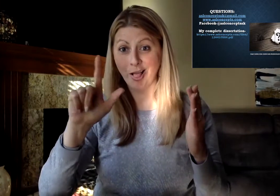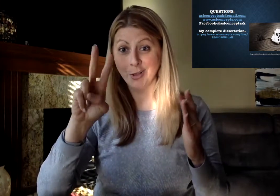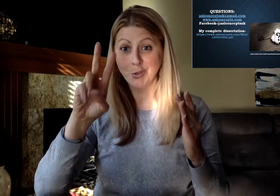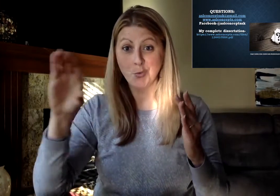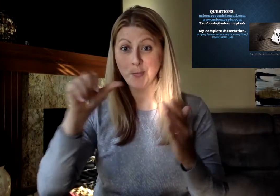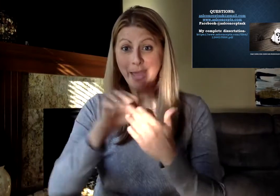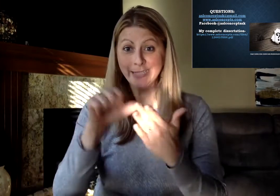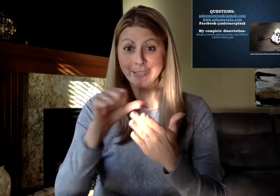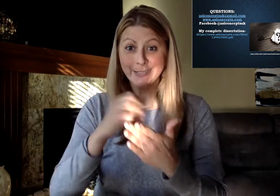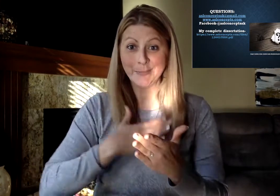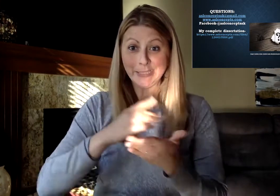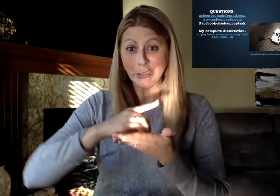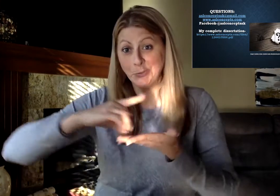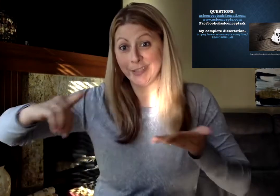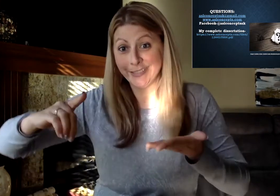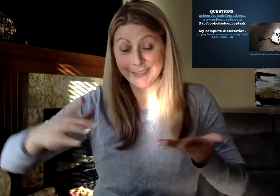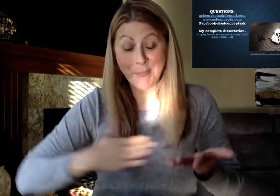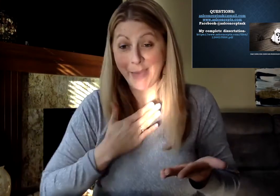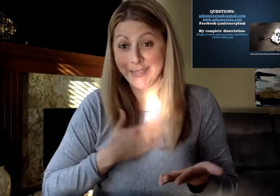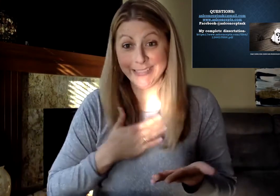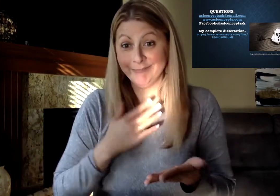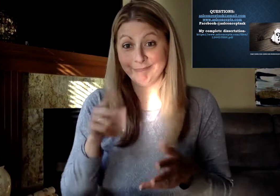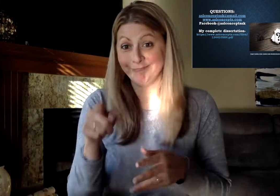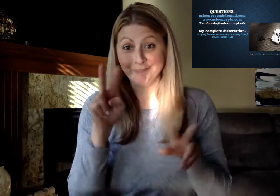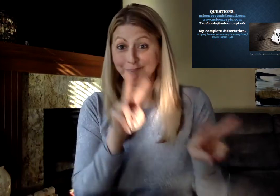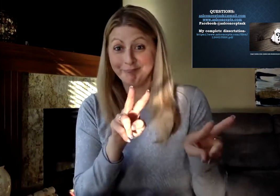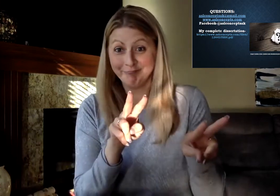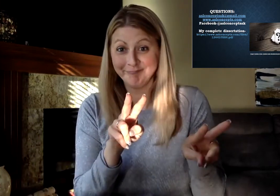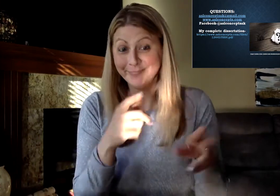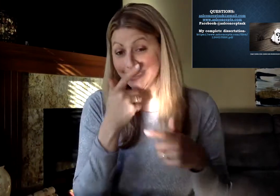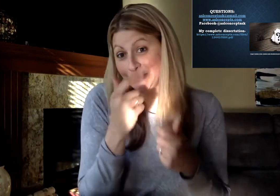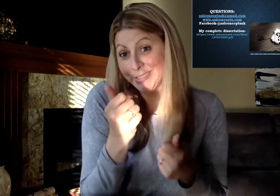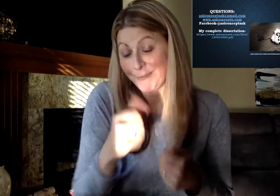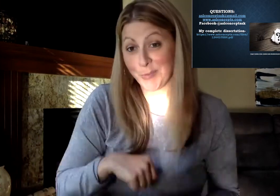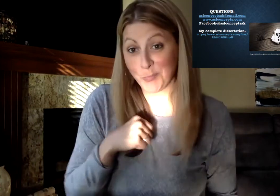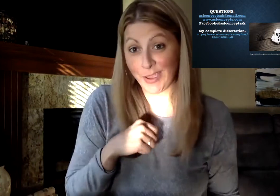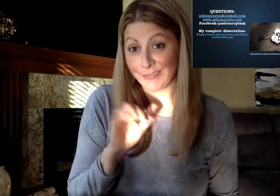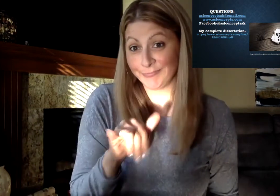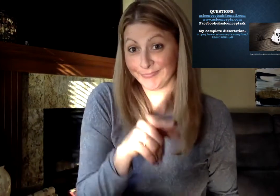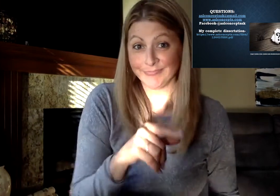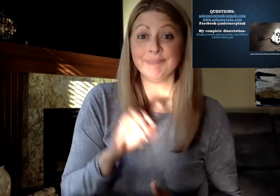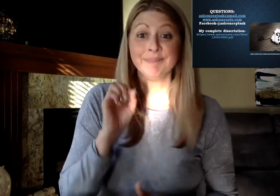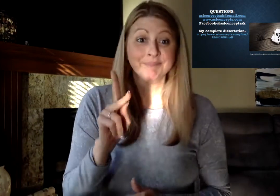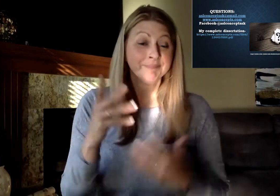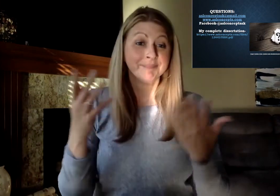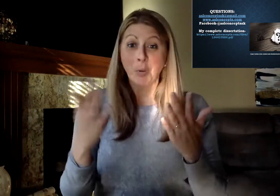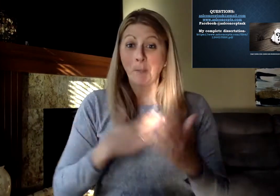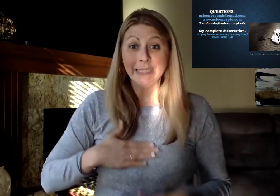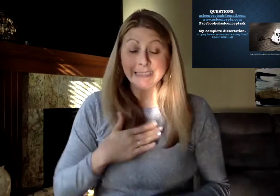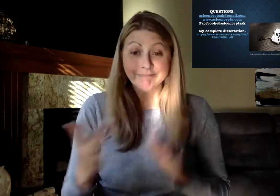my entire 200-page dissertation. Please look at it. It's interesting. I'm very proud of it.